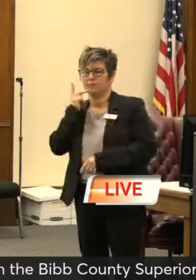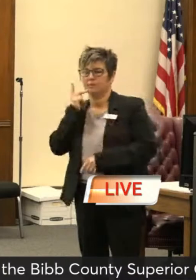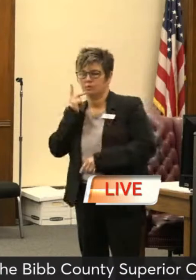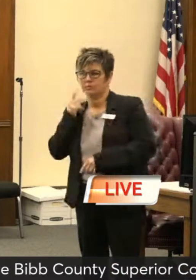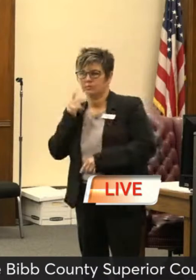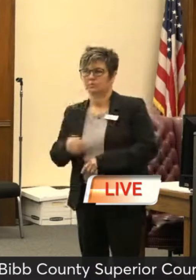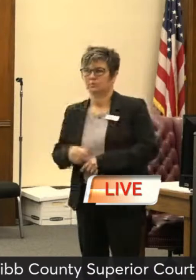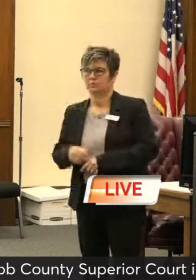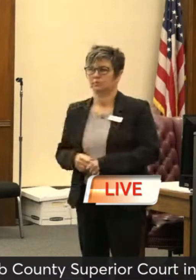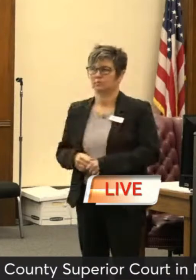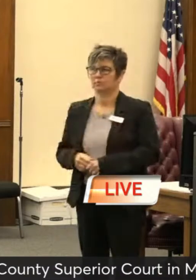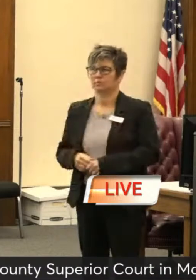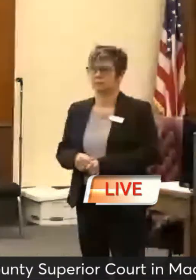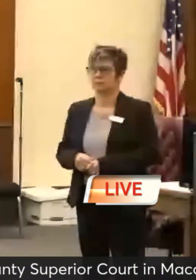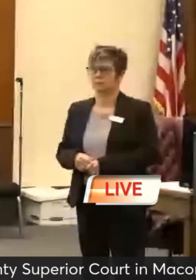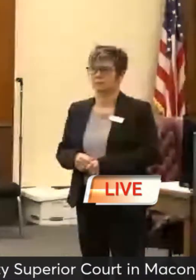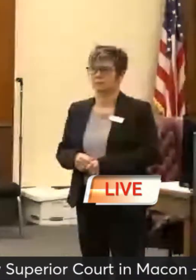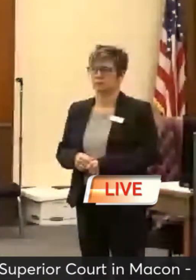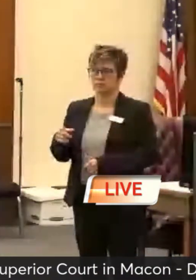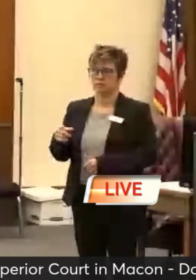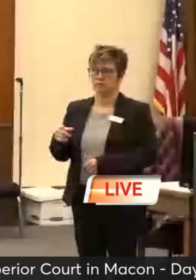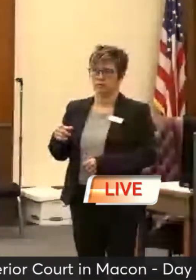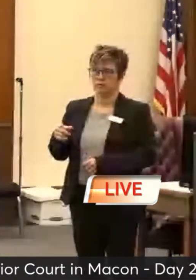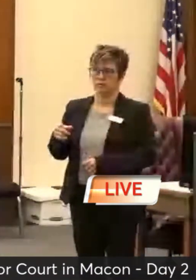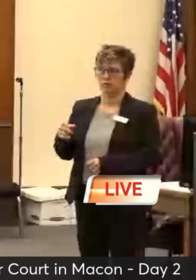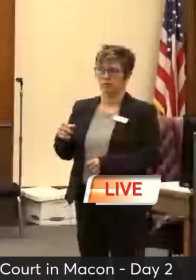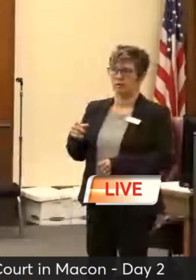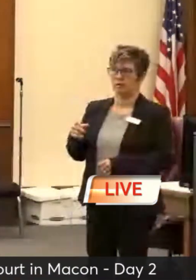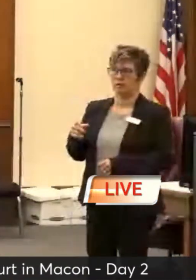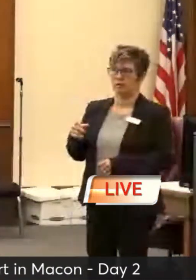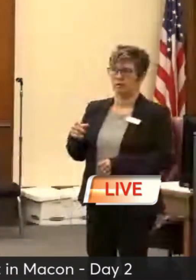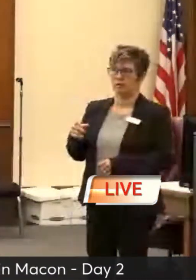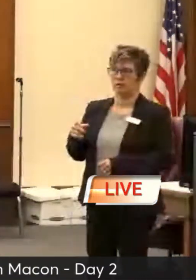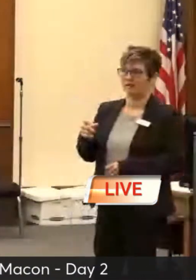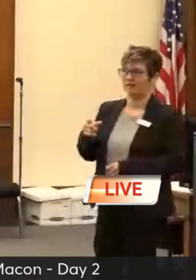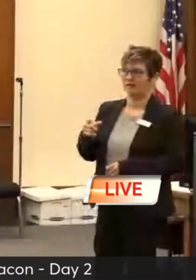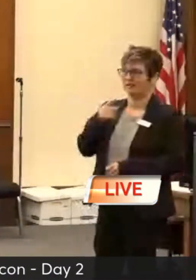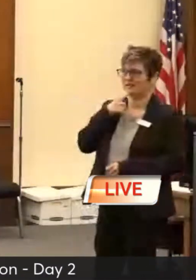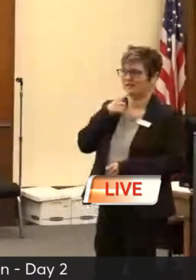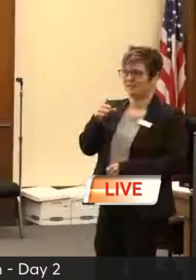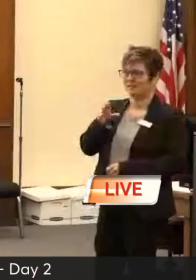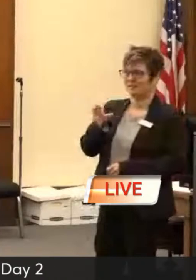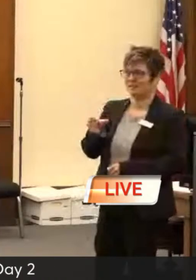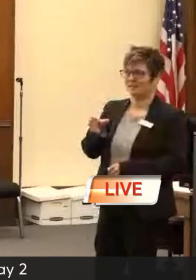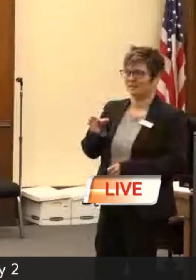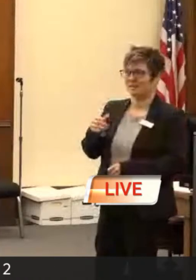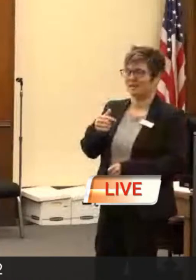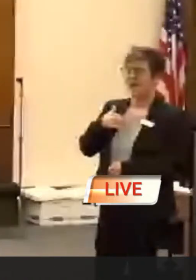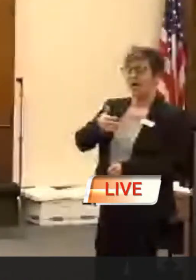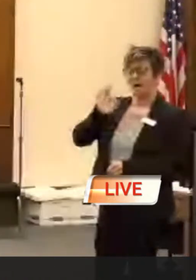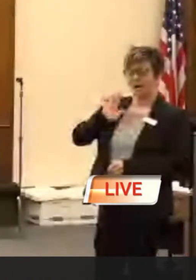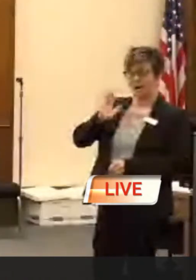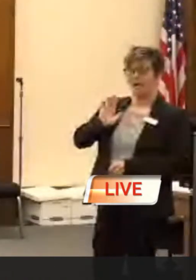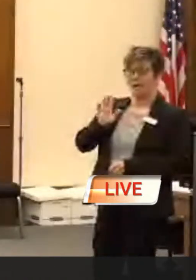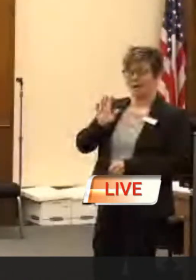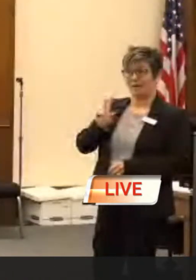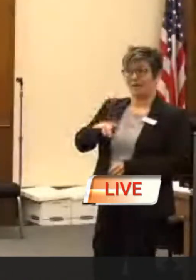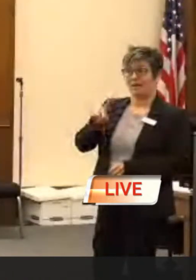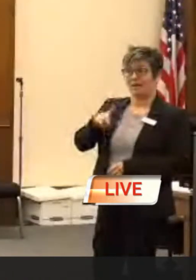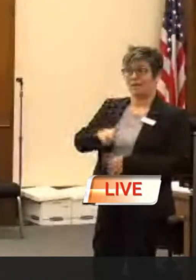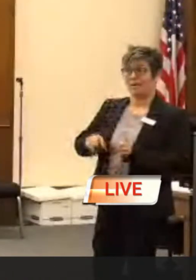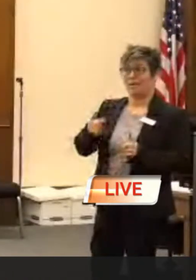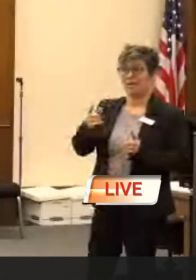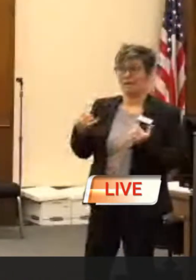I mean, I guess I said never did that, sorry. I was, but we did have Ms. Stark's